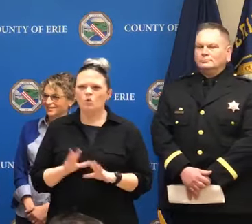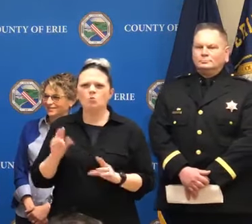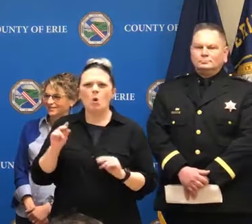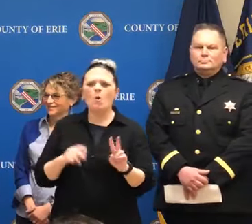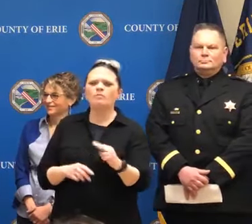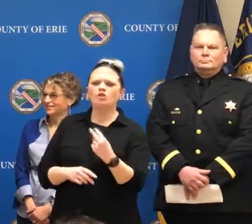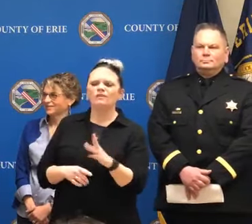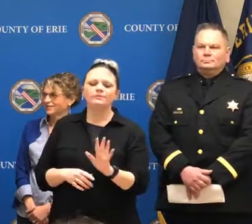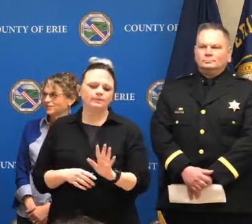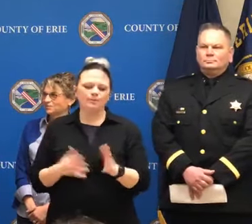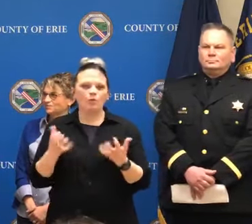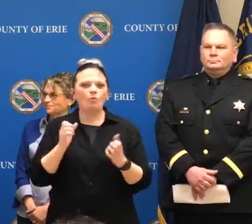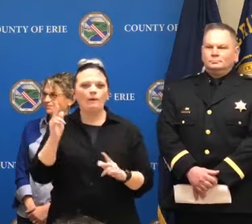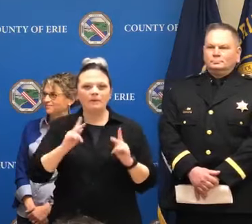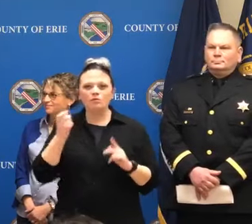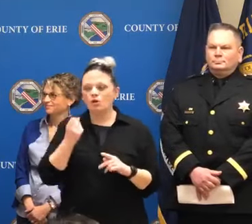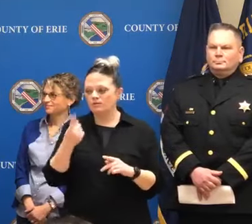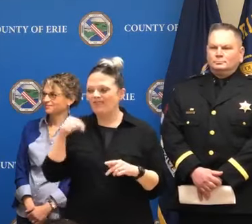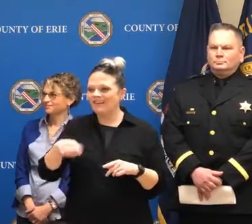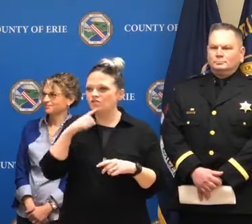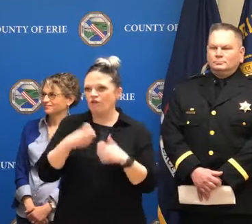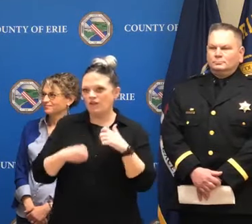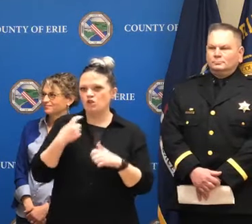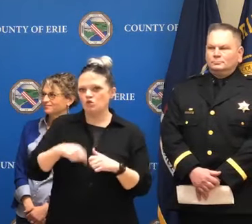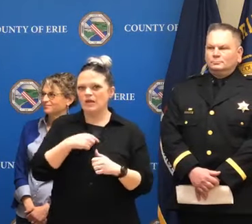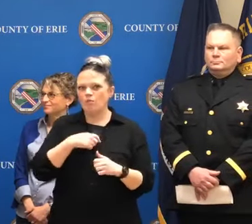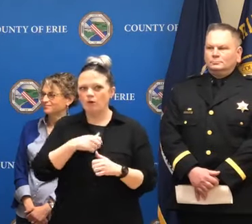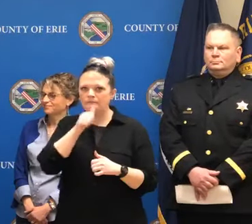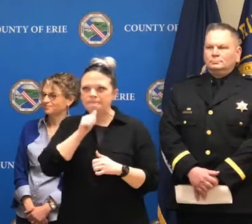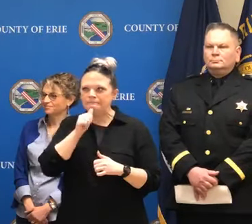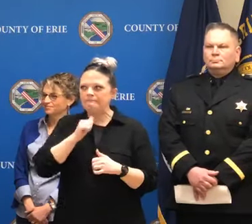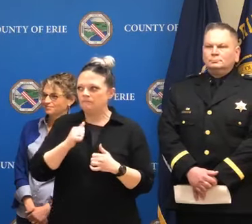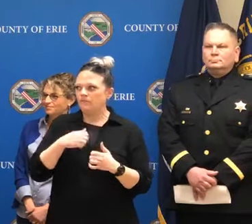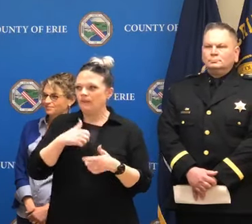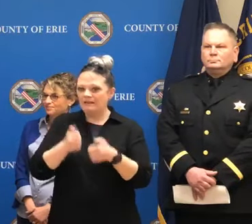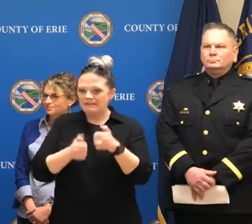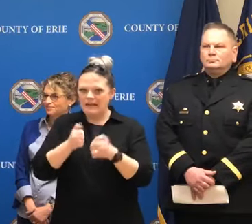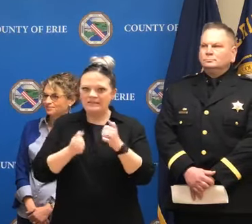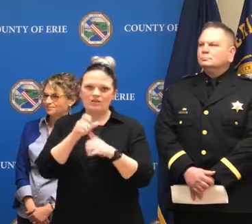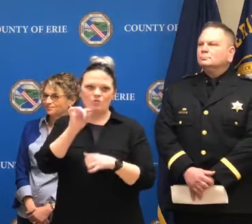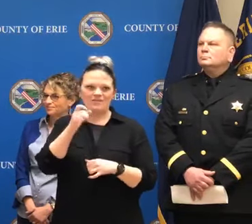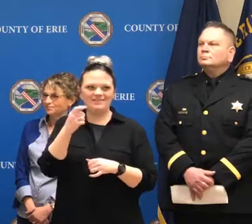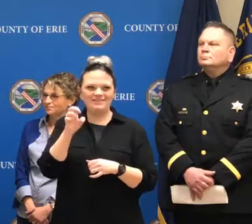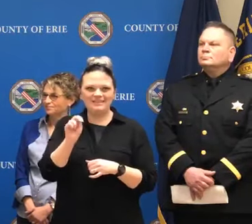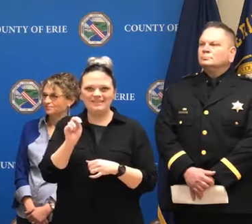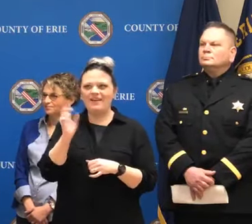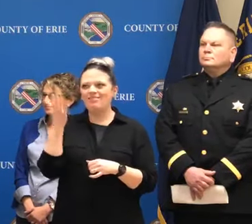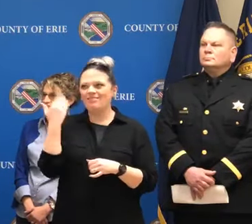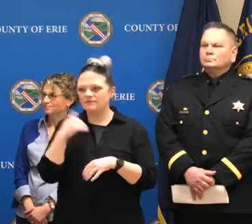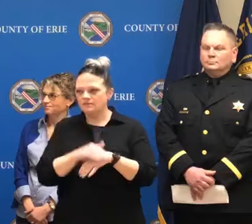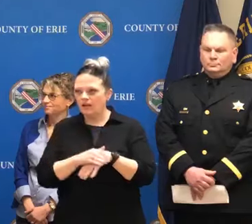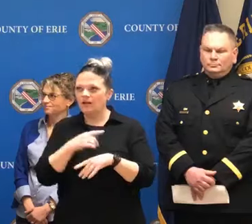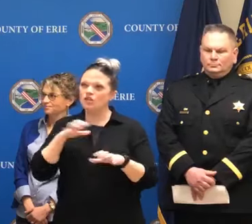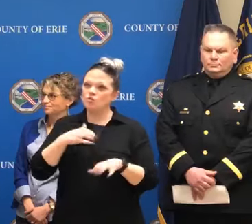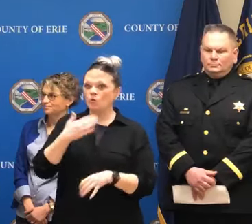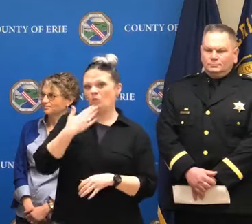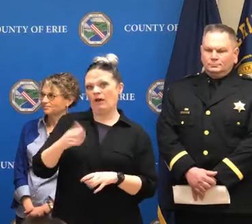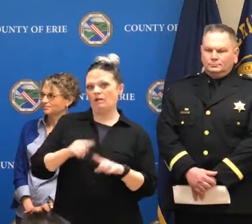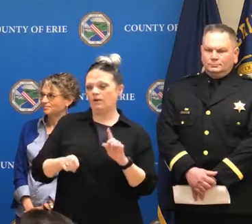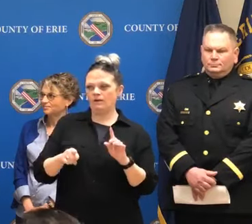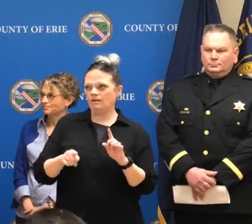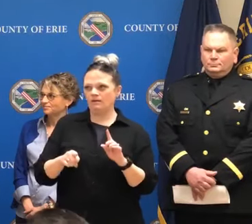But we just want people to understand these are the issues they're dealing with. I know I have texting back and forth with Steve last night, and he's doing well, but it's